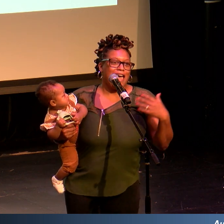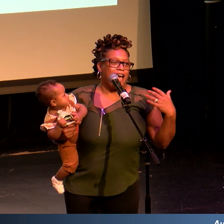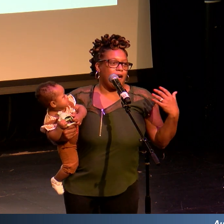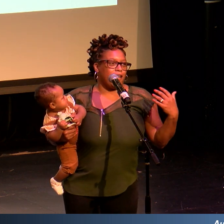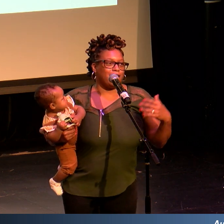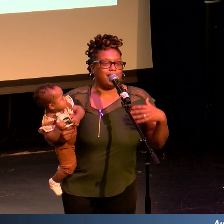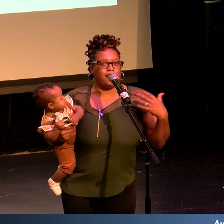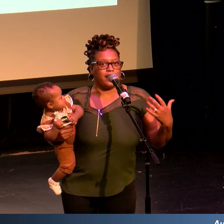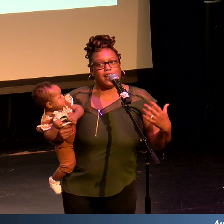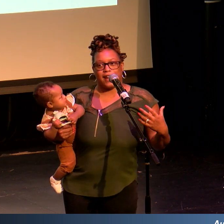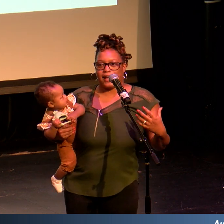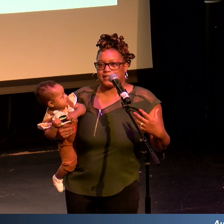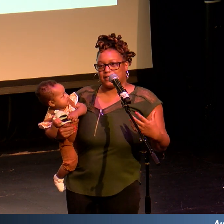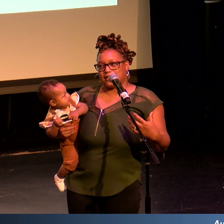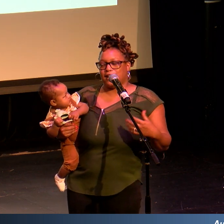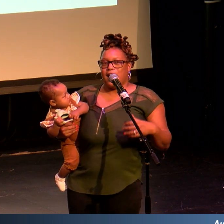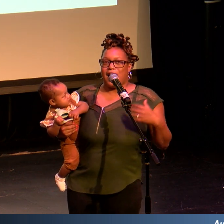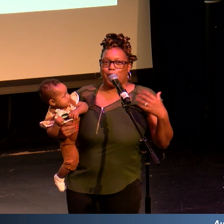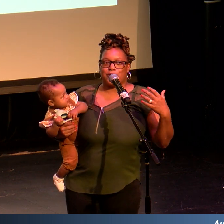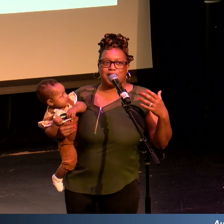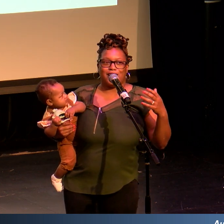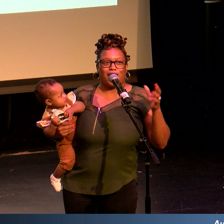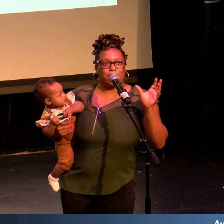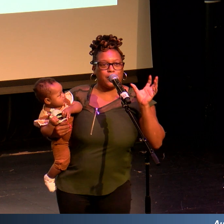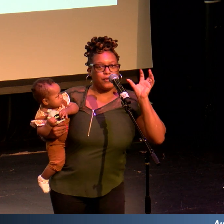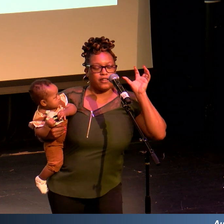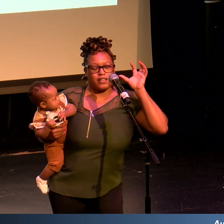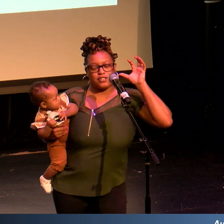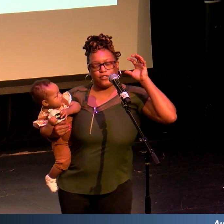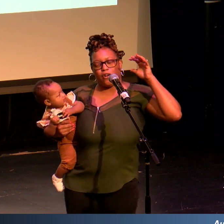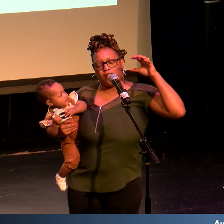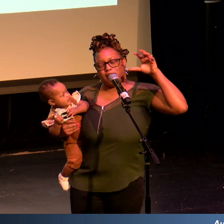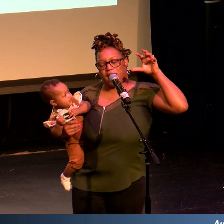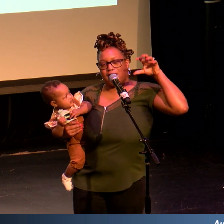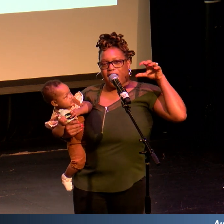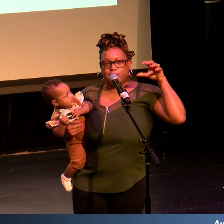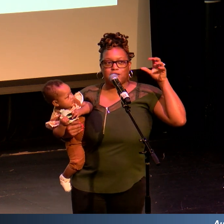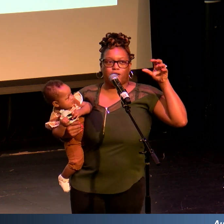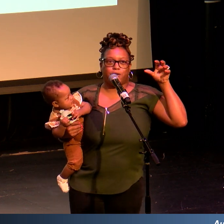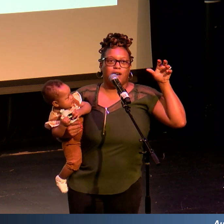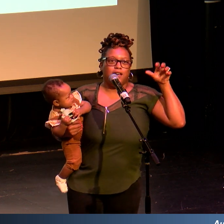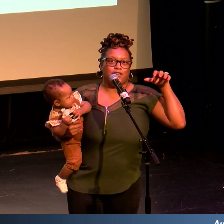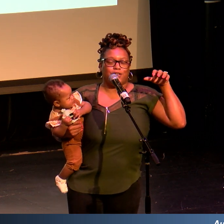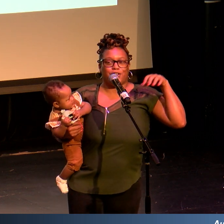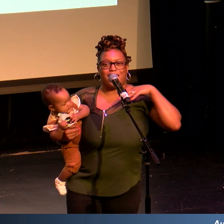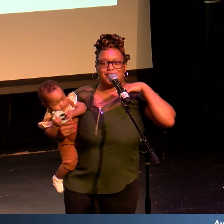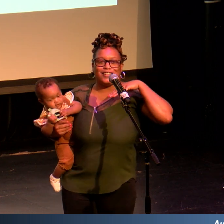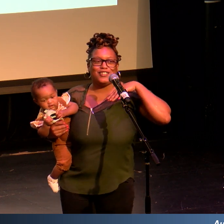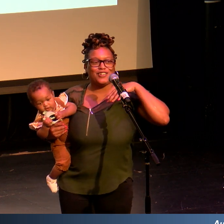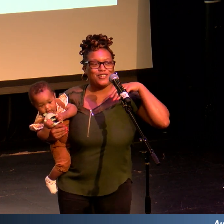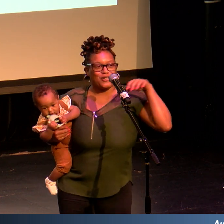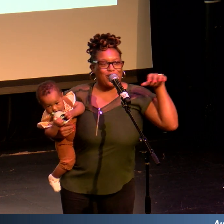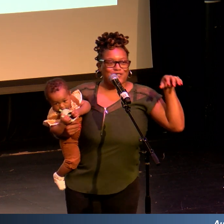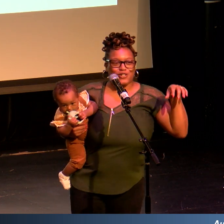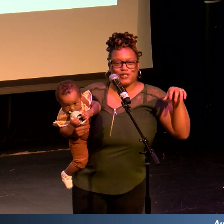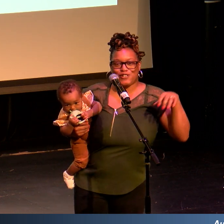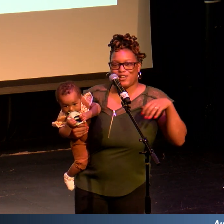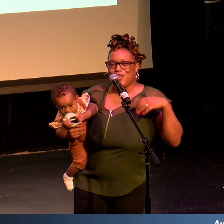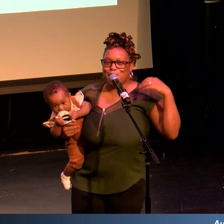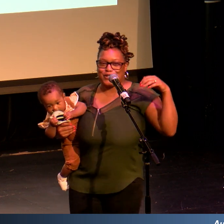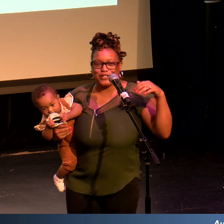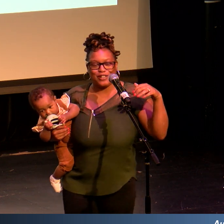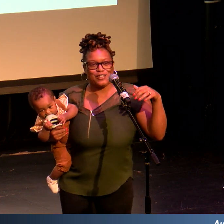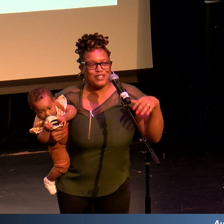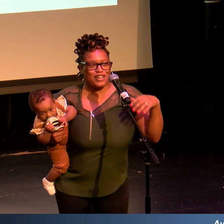assistance and they can't access it. And we're seeing a lot of people that they just fall in that gap. So, you're not a senior, you don't have